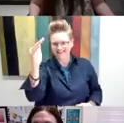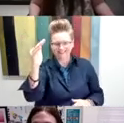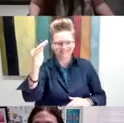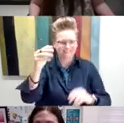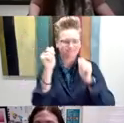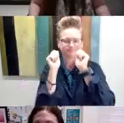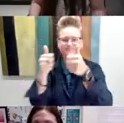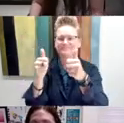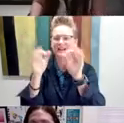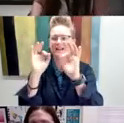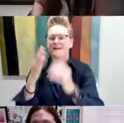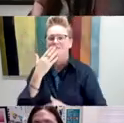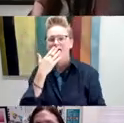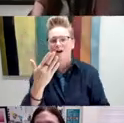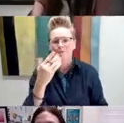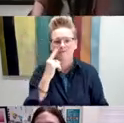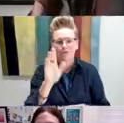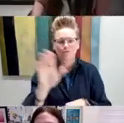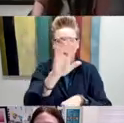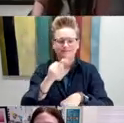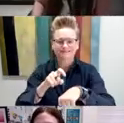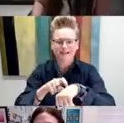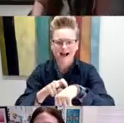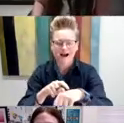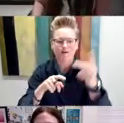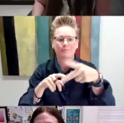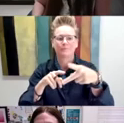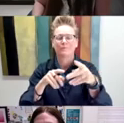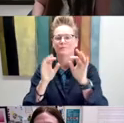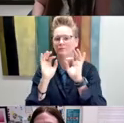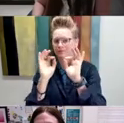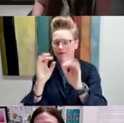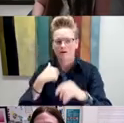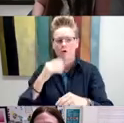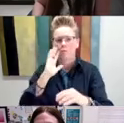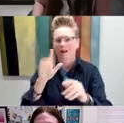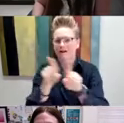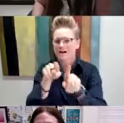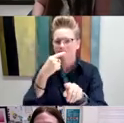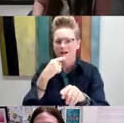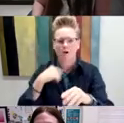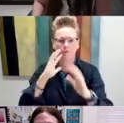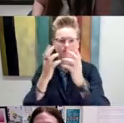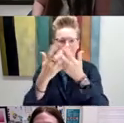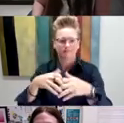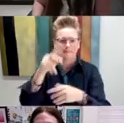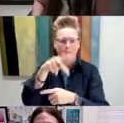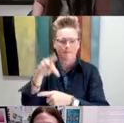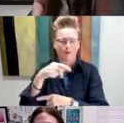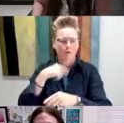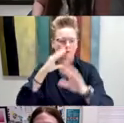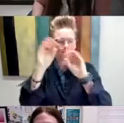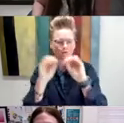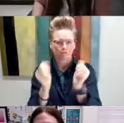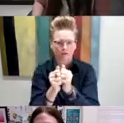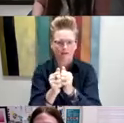Okay, Jack here. Hi. So thank you so much for all of your time. We will, like you said,